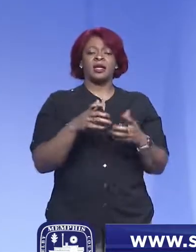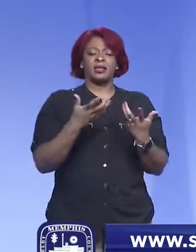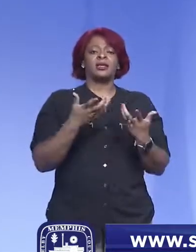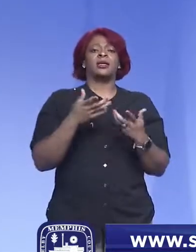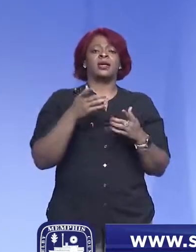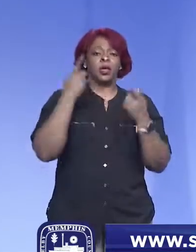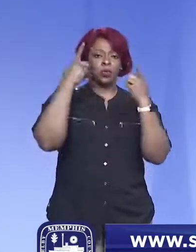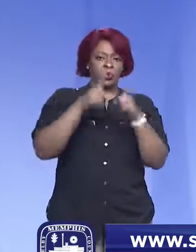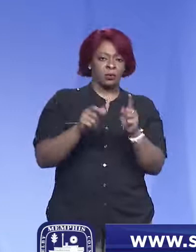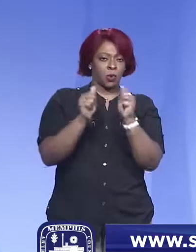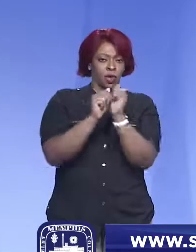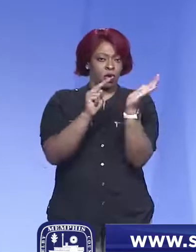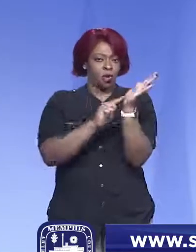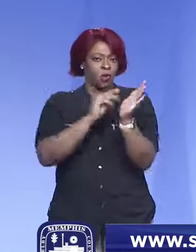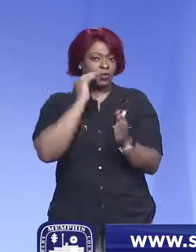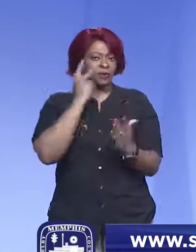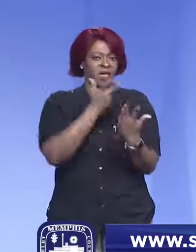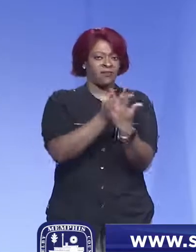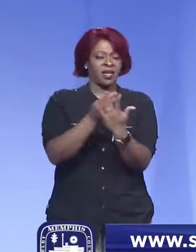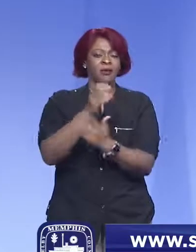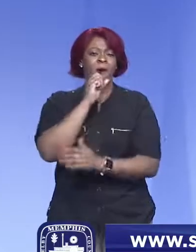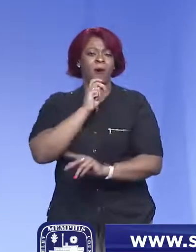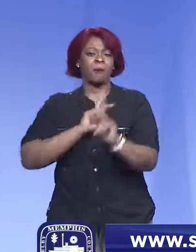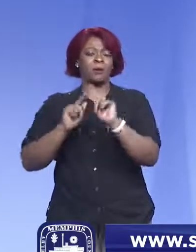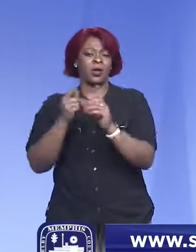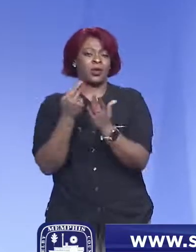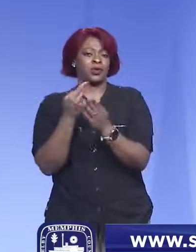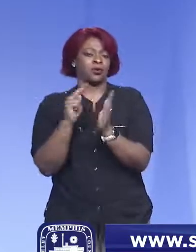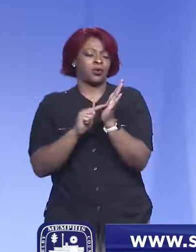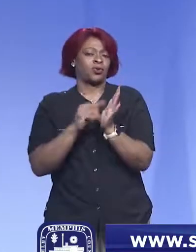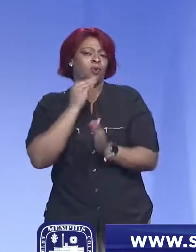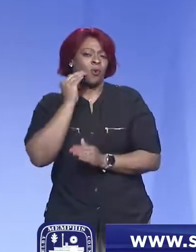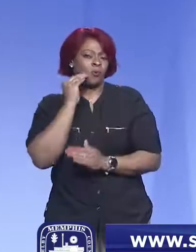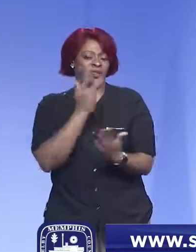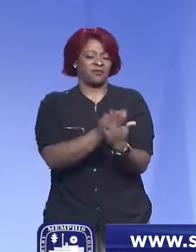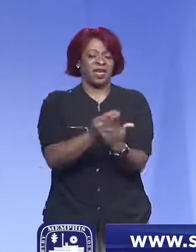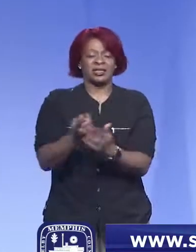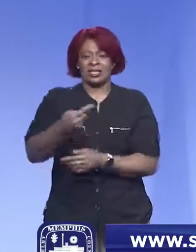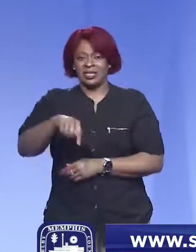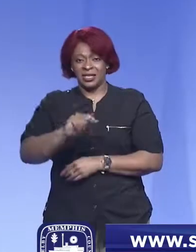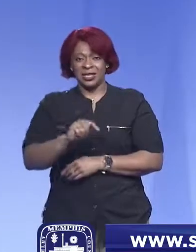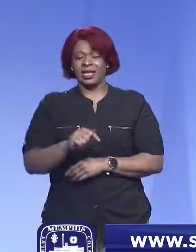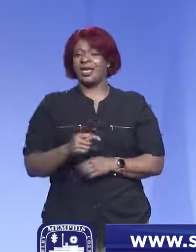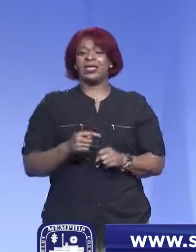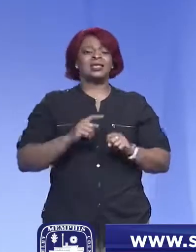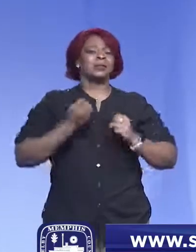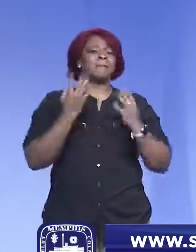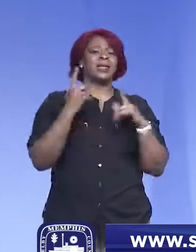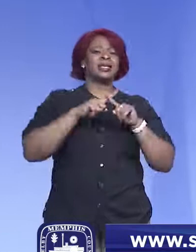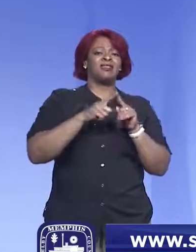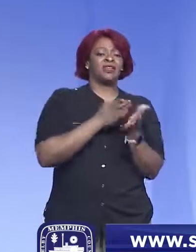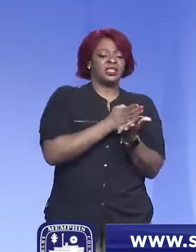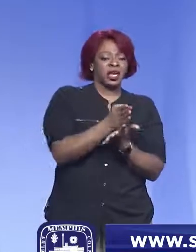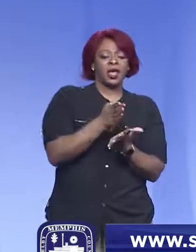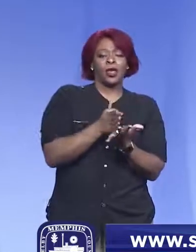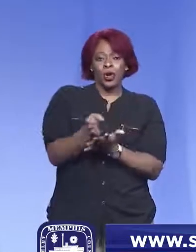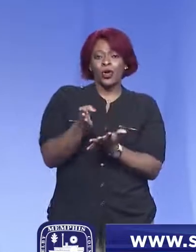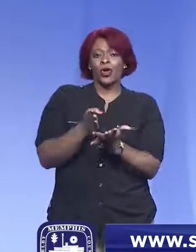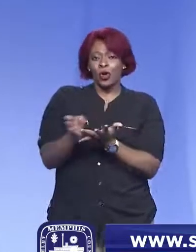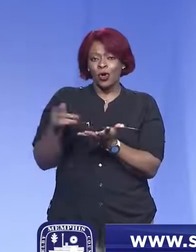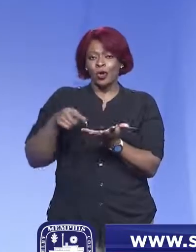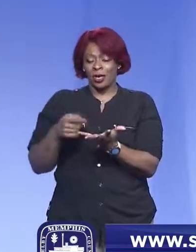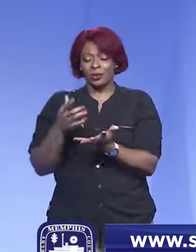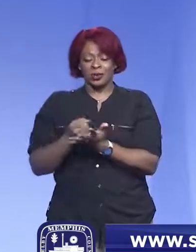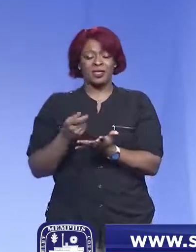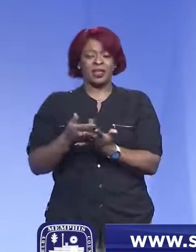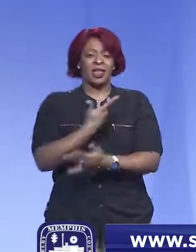nursing homes to vaccinate folks who are in nursing homes. So there's a multi-channel effort going on